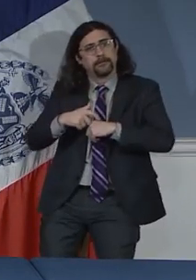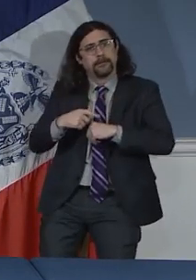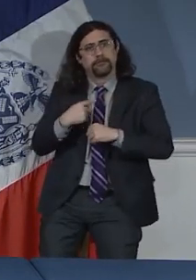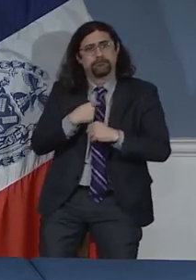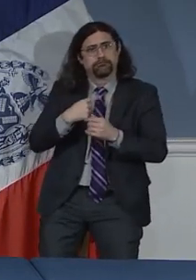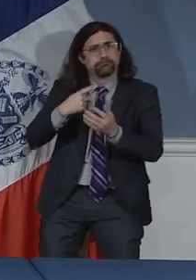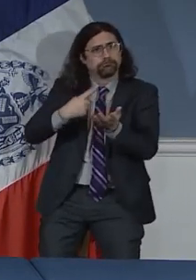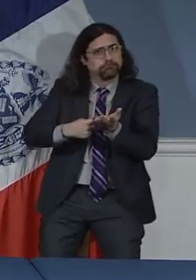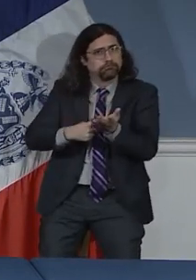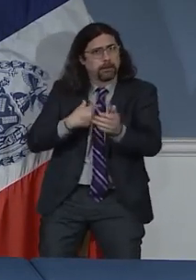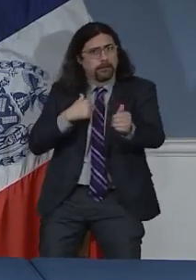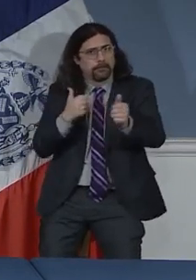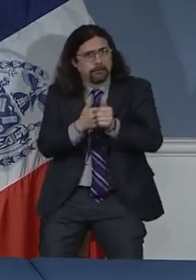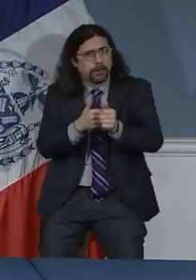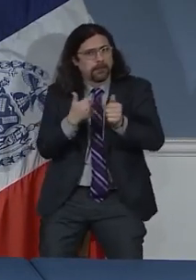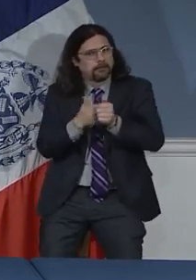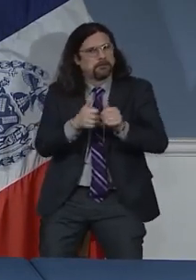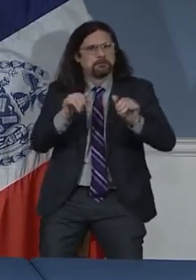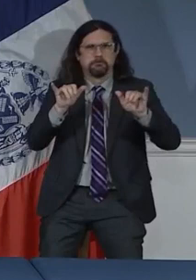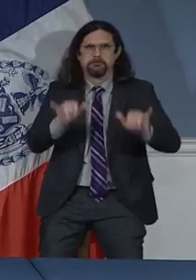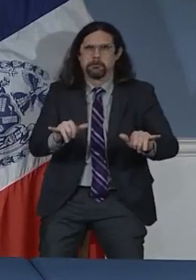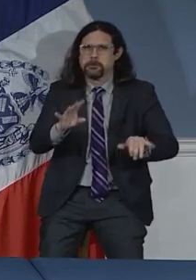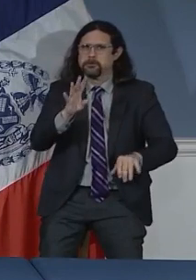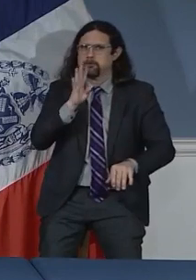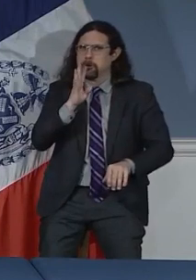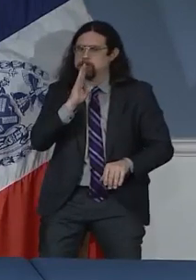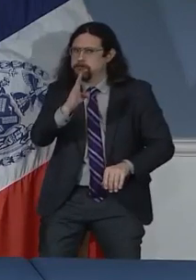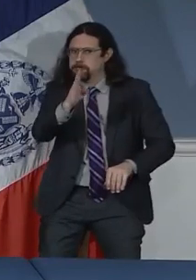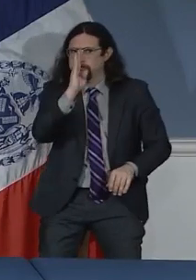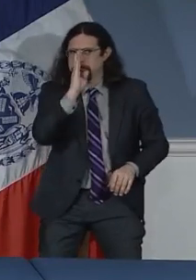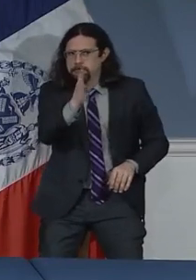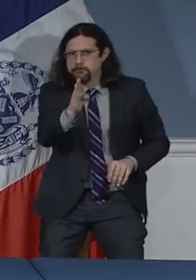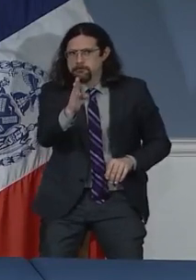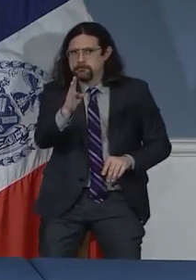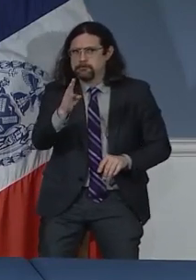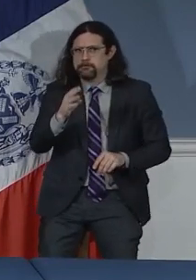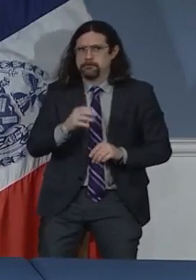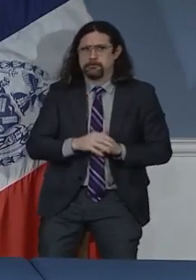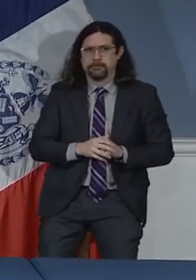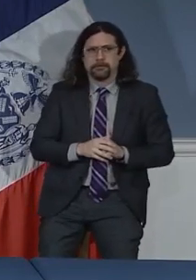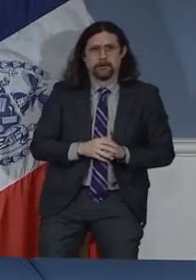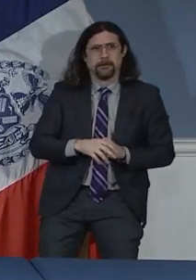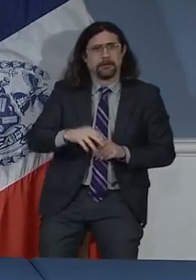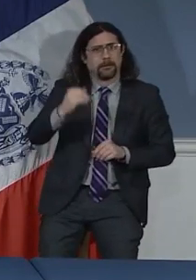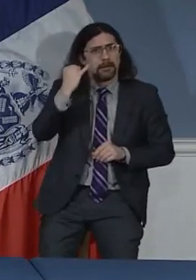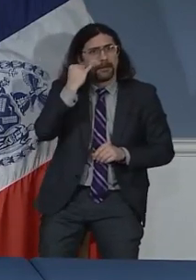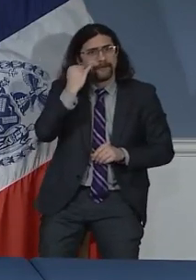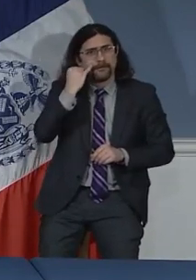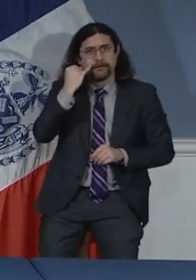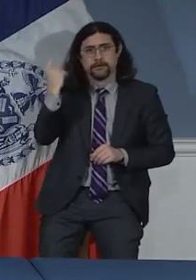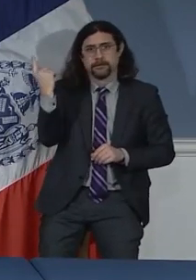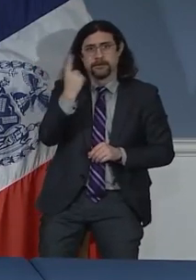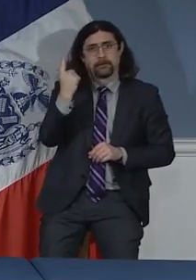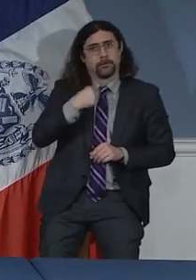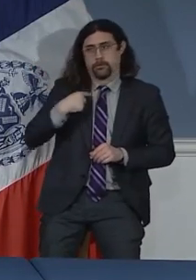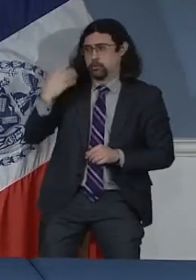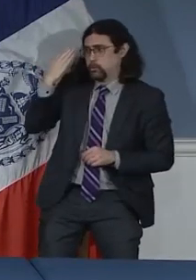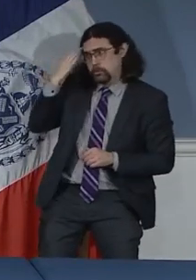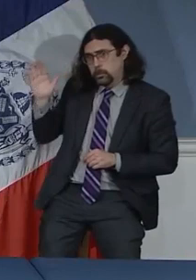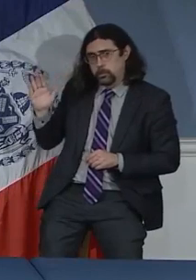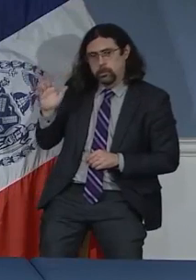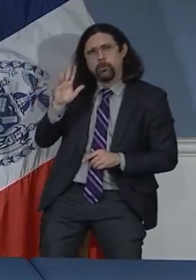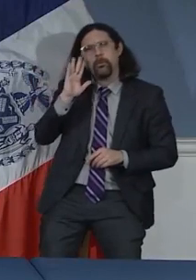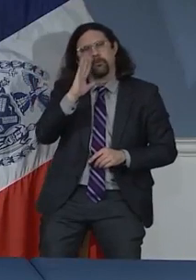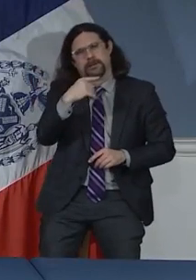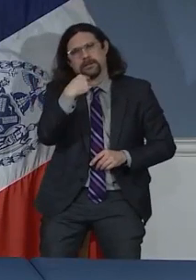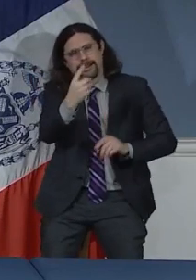I tell you what we exactly know, and when we're not sure about something, we need to be clear about that too. It would be a mistake to tell you